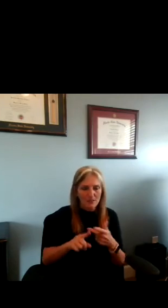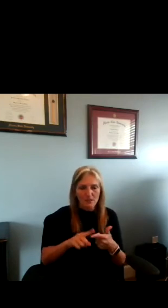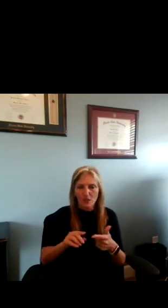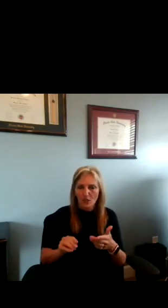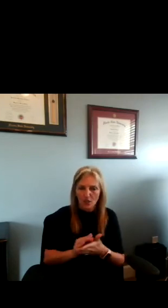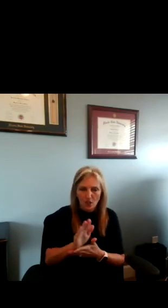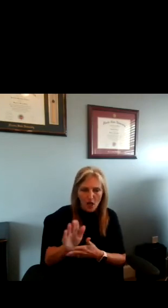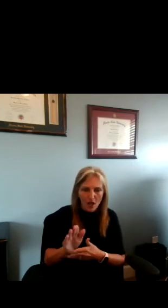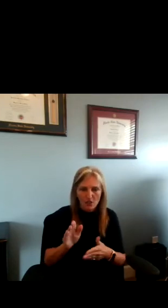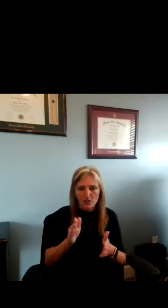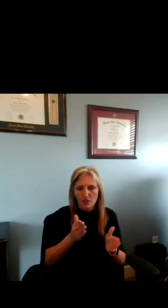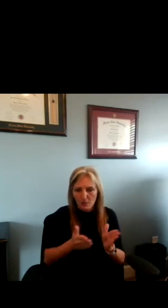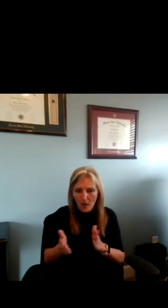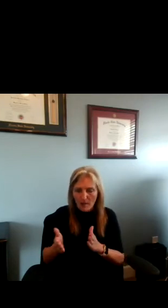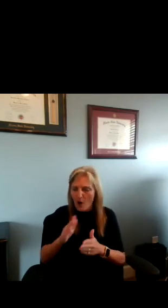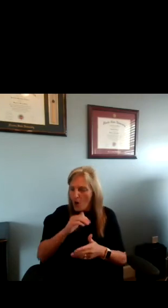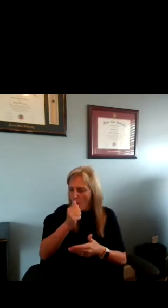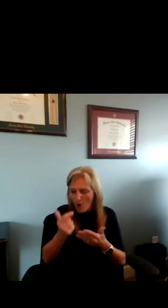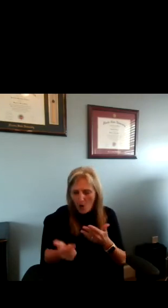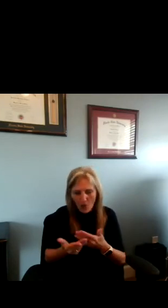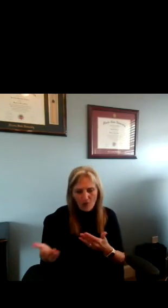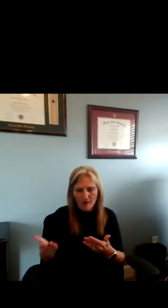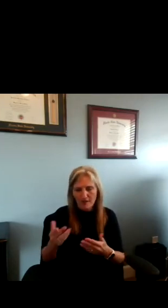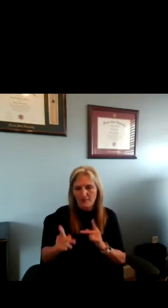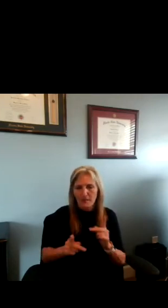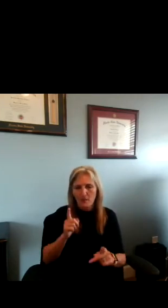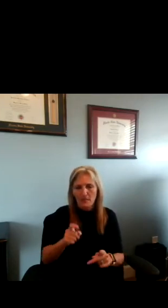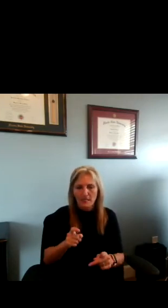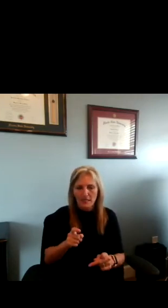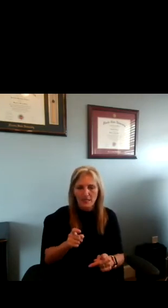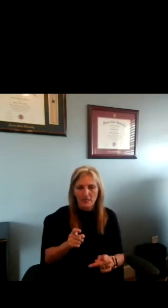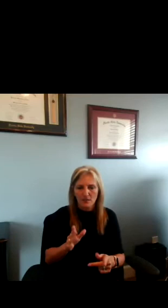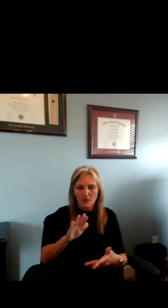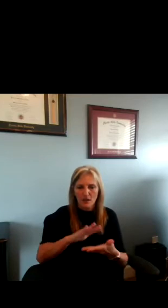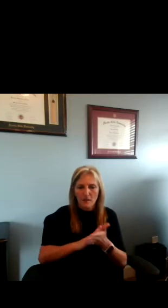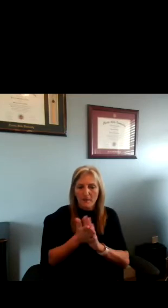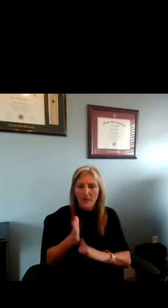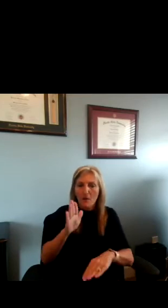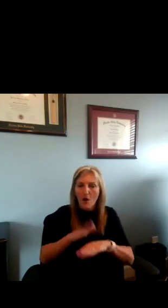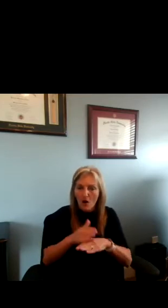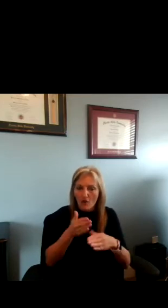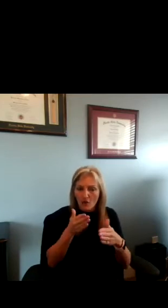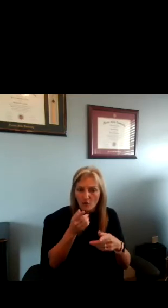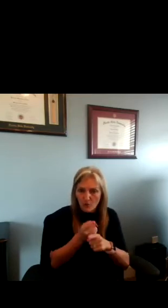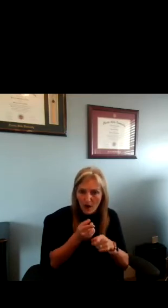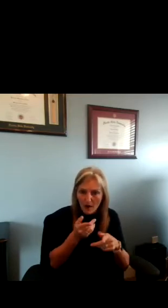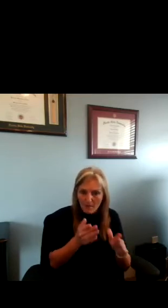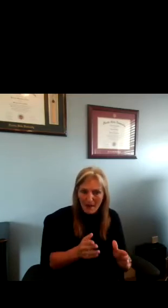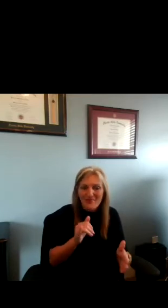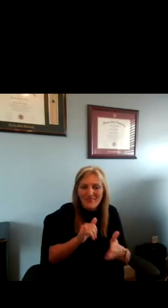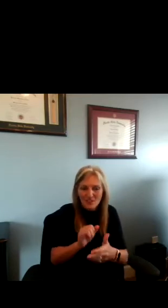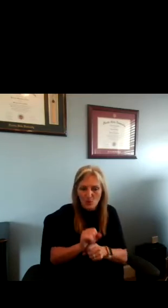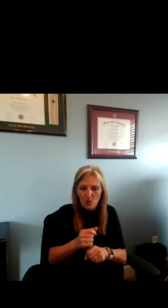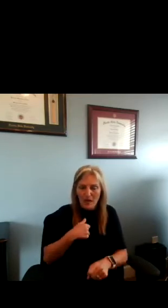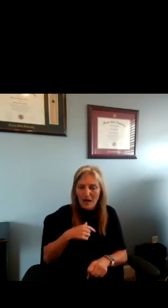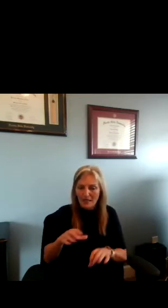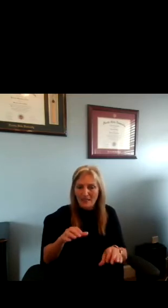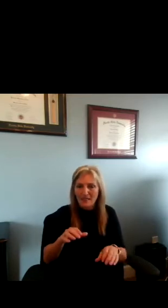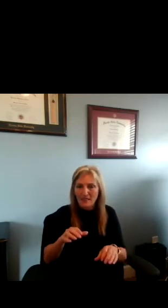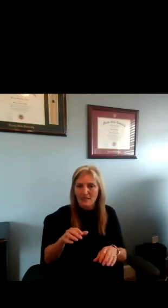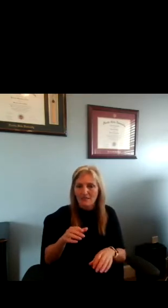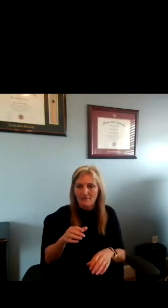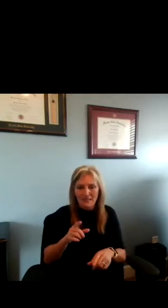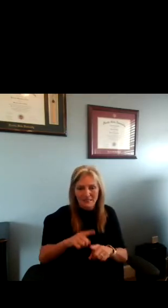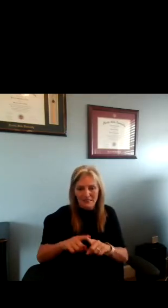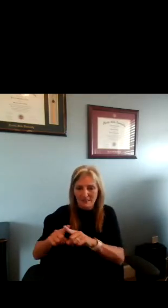things that people need to get on that right path. That was the work I did at college and community fellowship. And